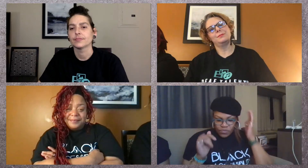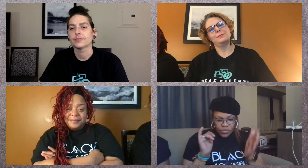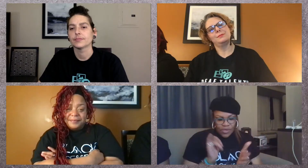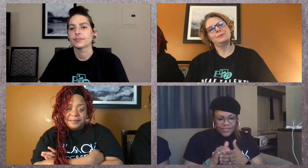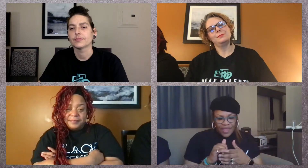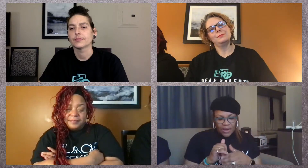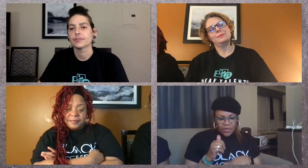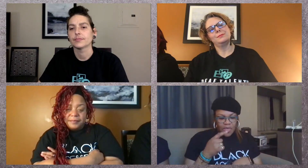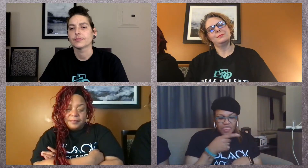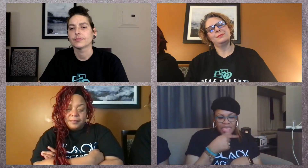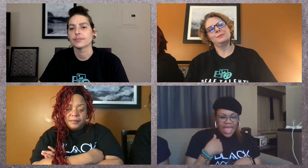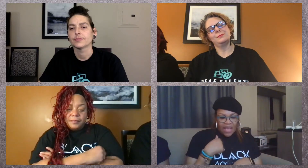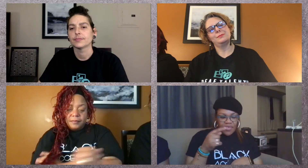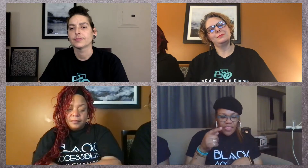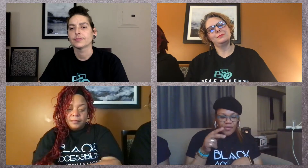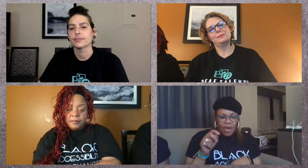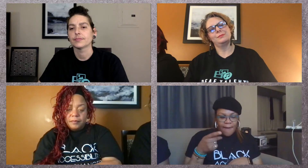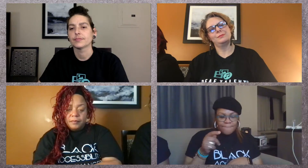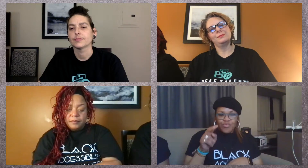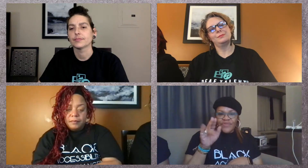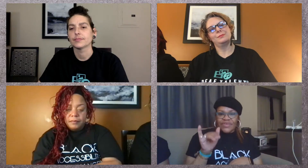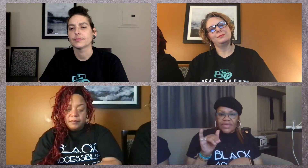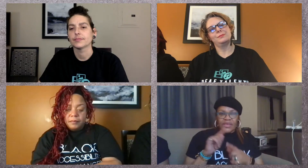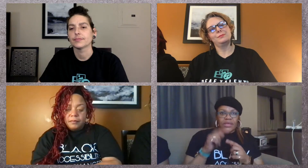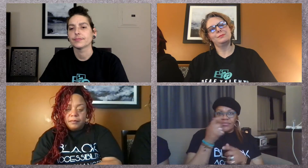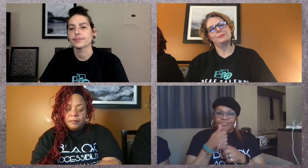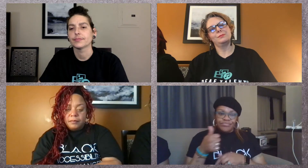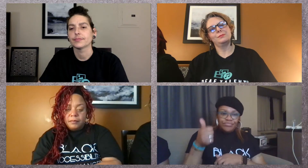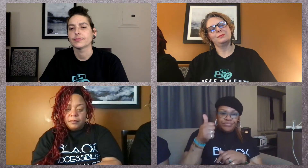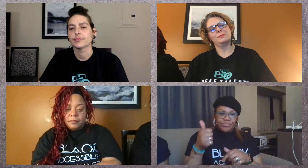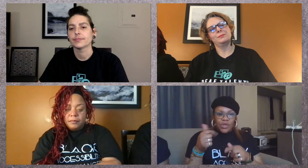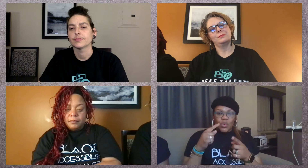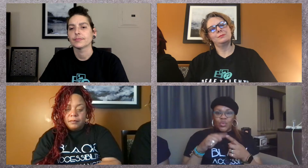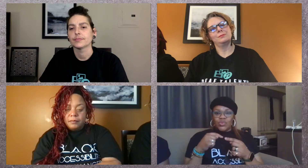talked about that